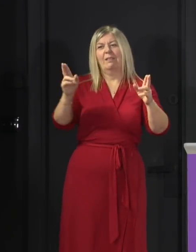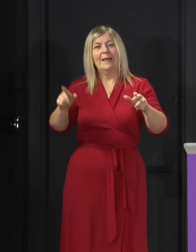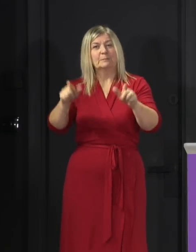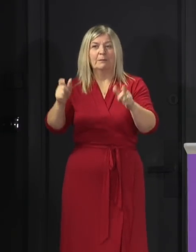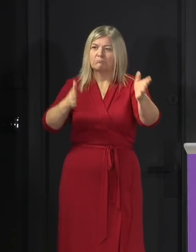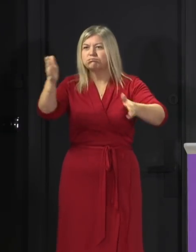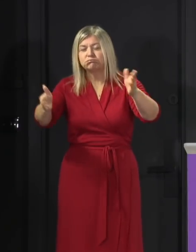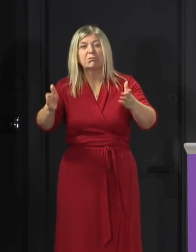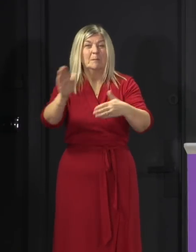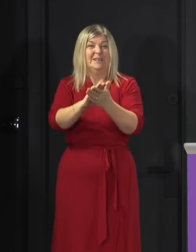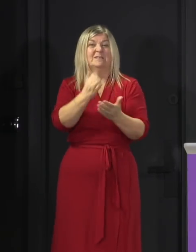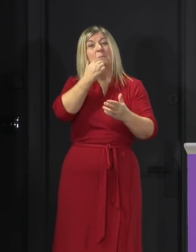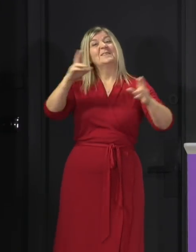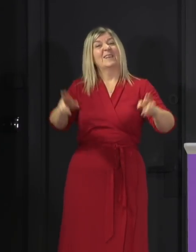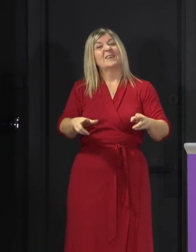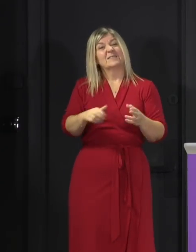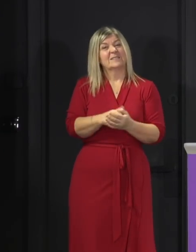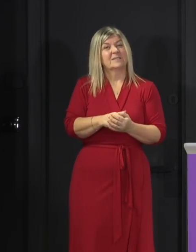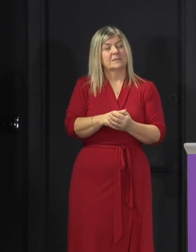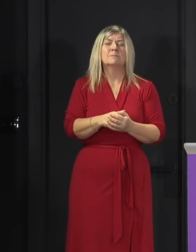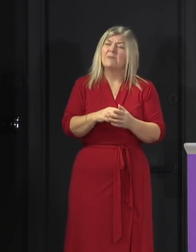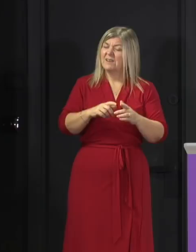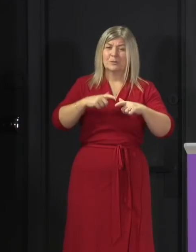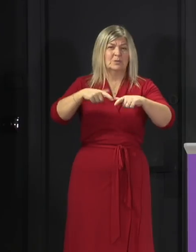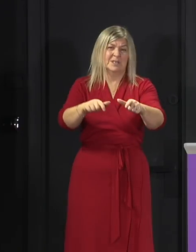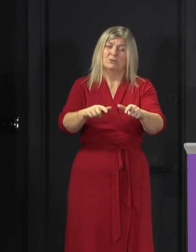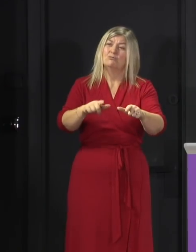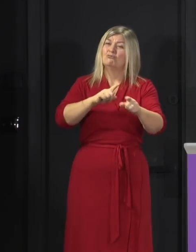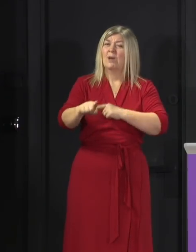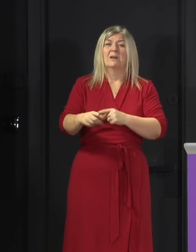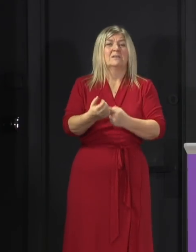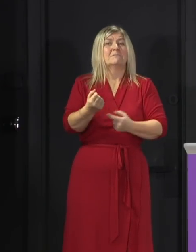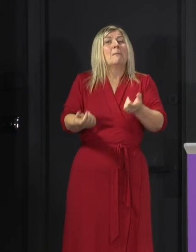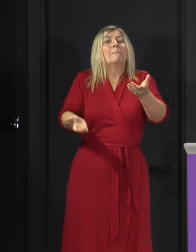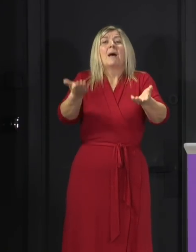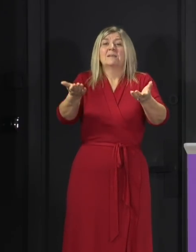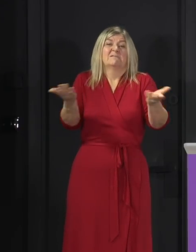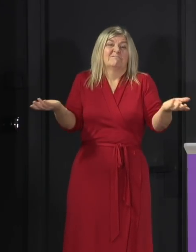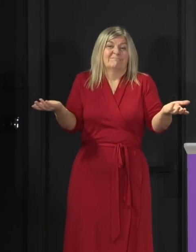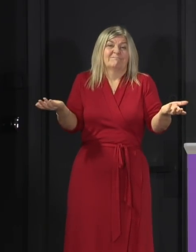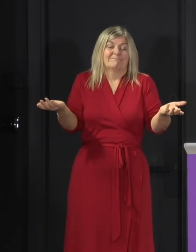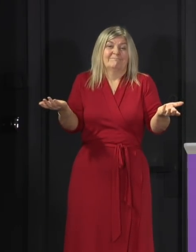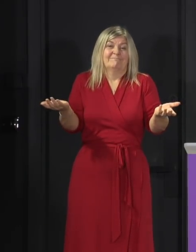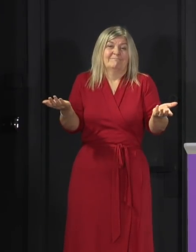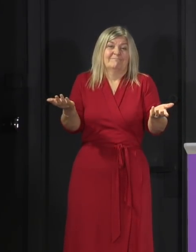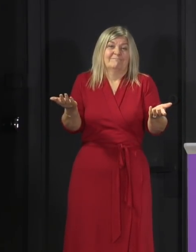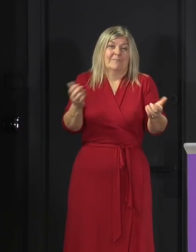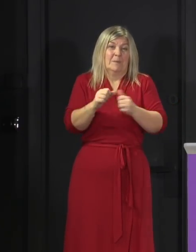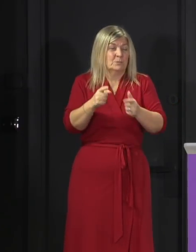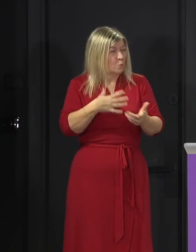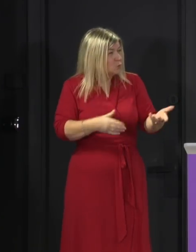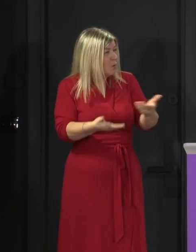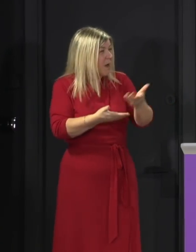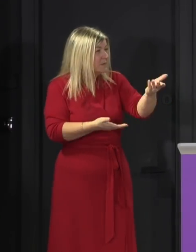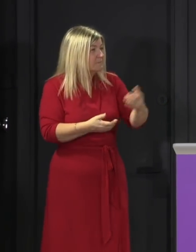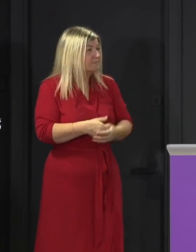to reach balanced judgments that are in the overall interests of young people, but the country as a whole. I don't know if you want to add